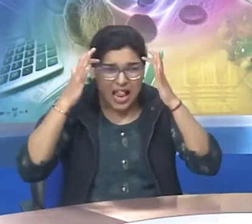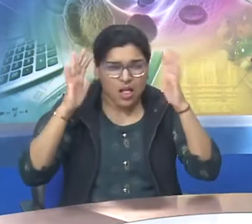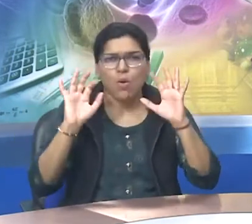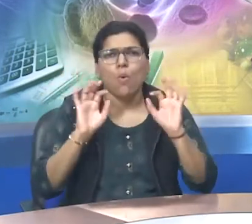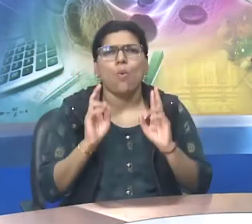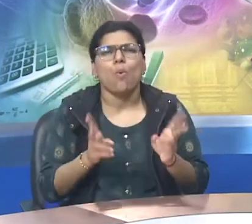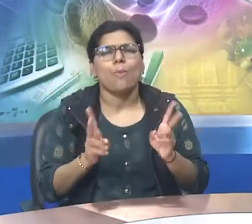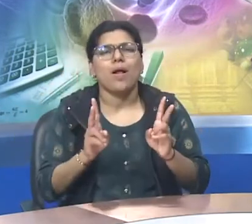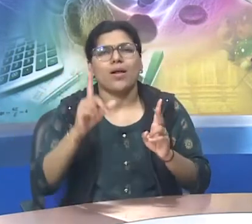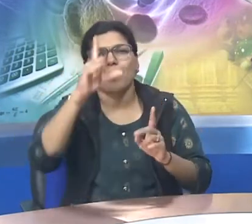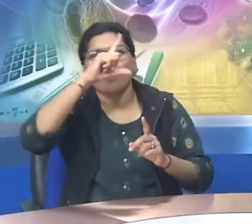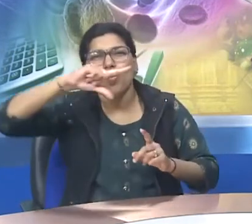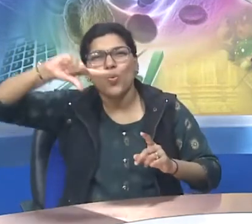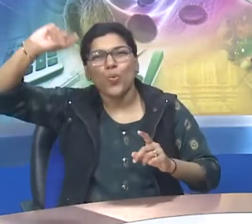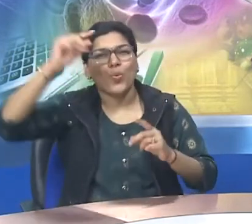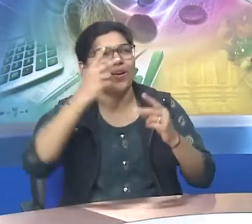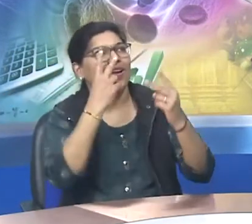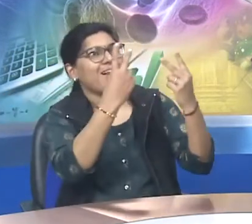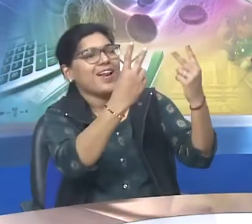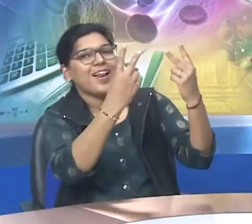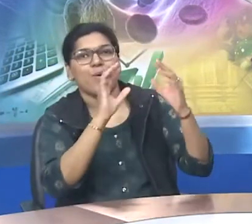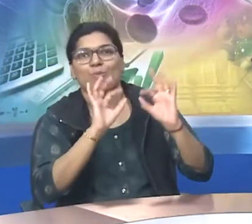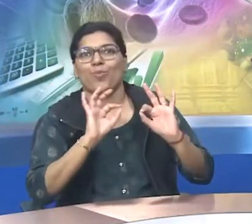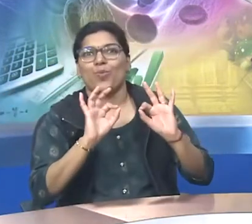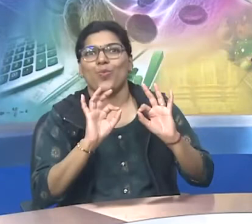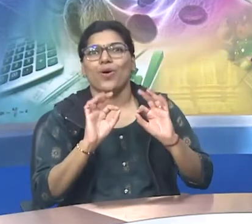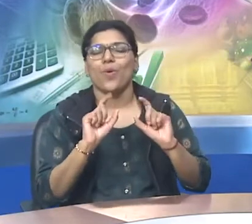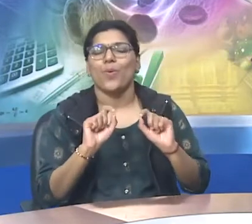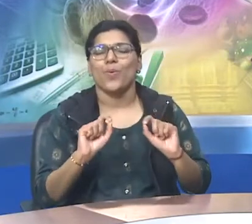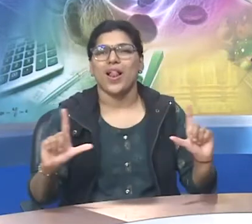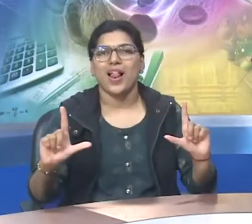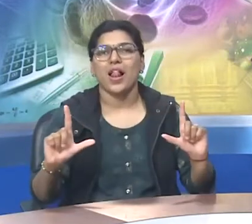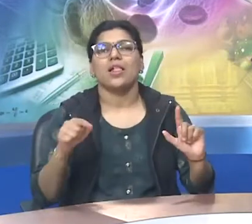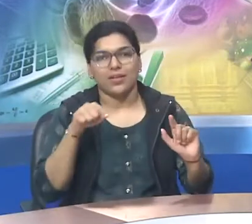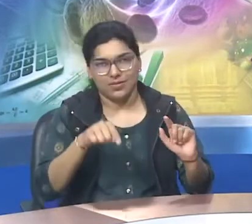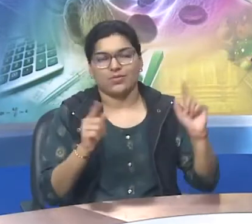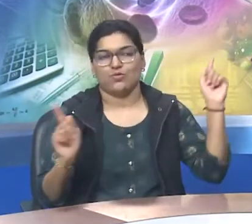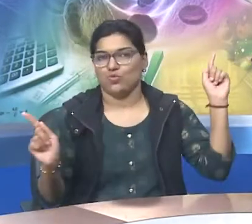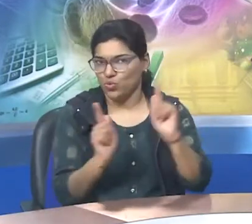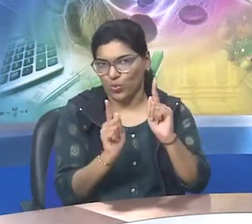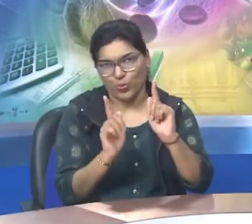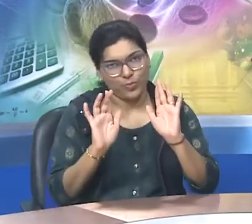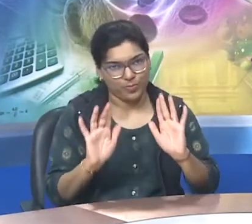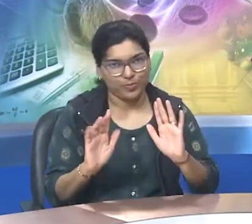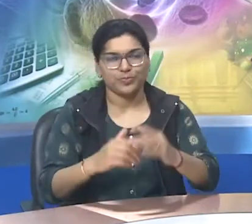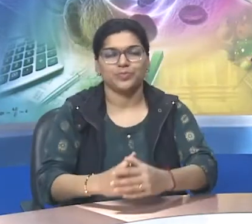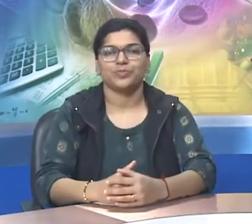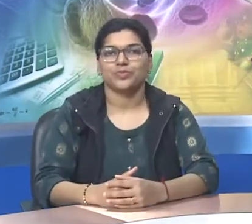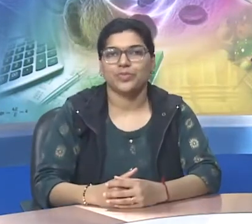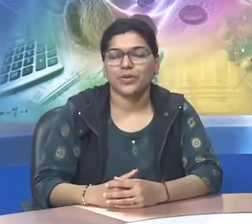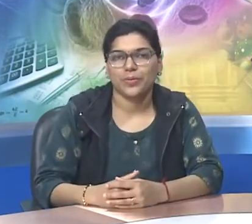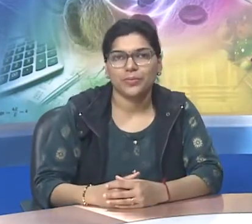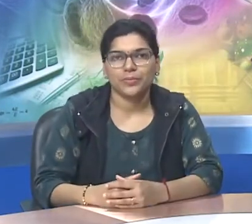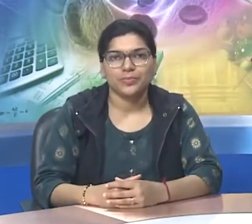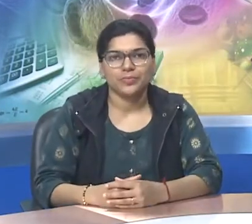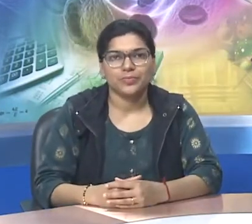It is a kind of, you can say, symbolizes the worry and the nervousness. So this is the lines.